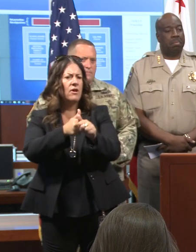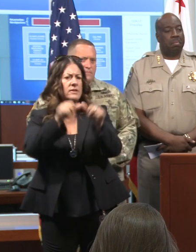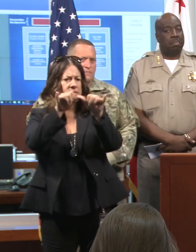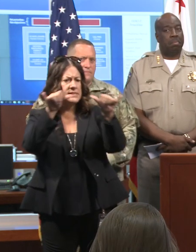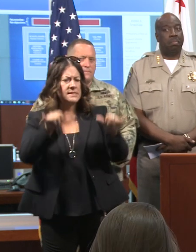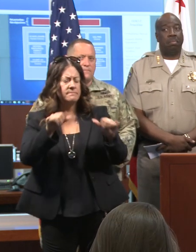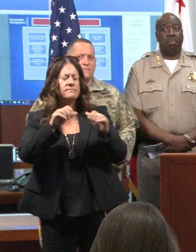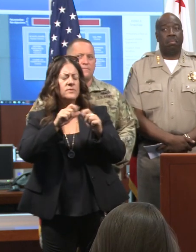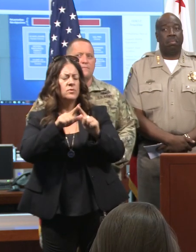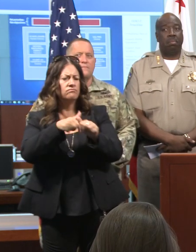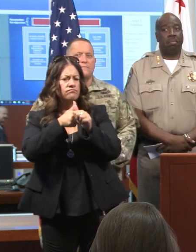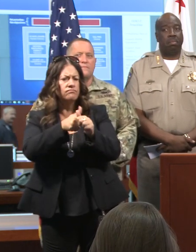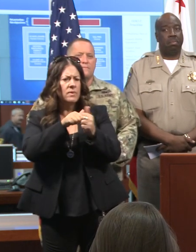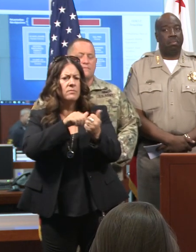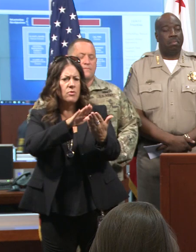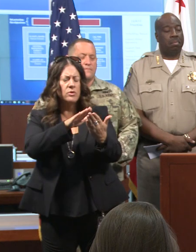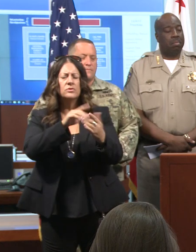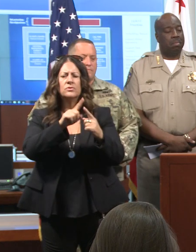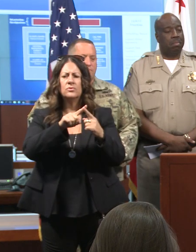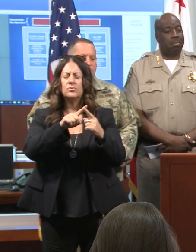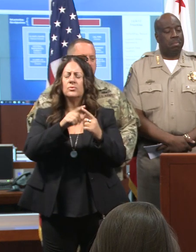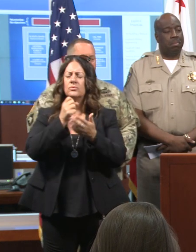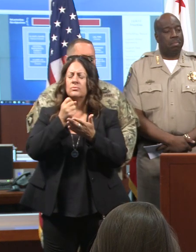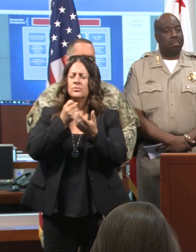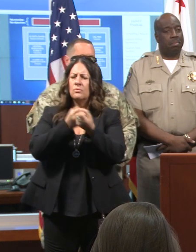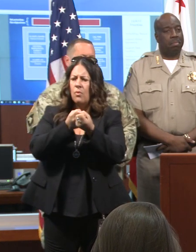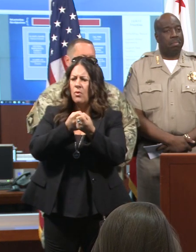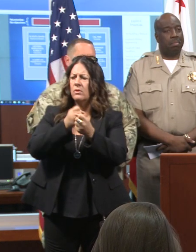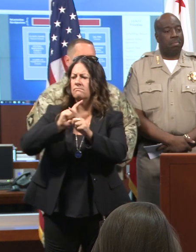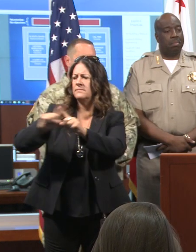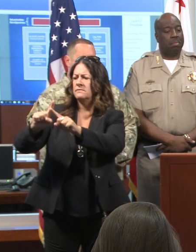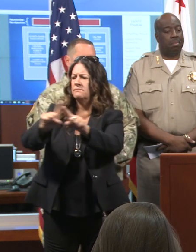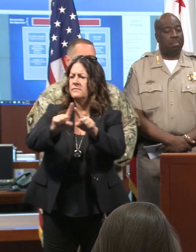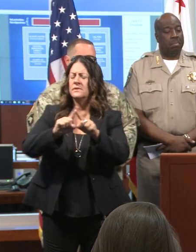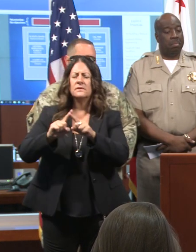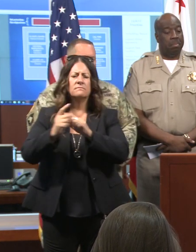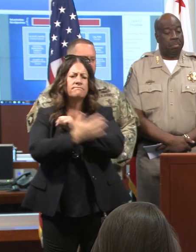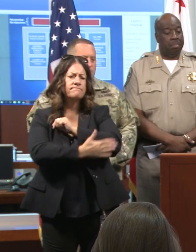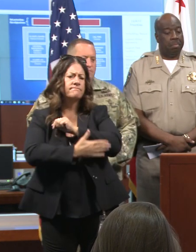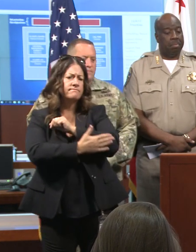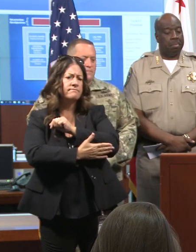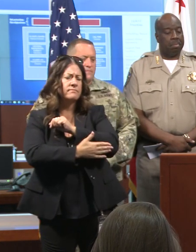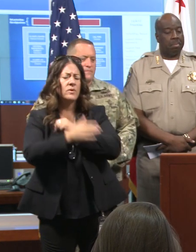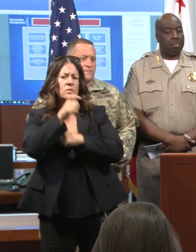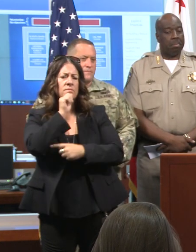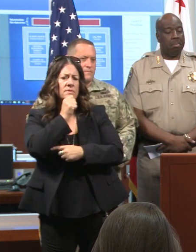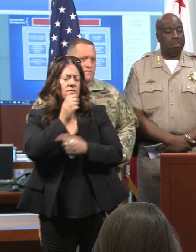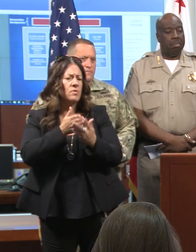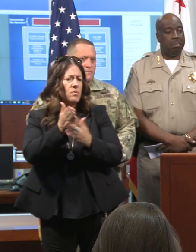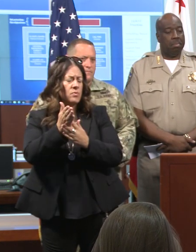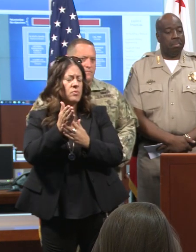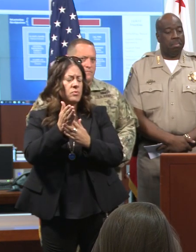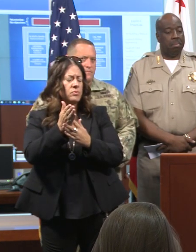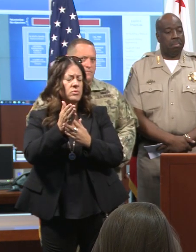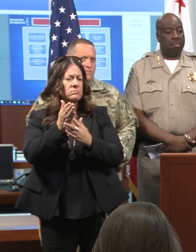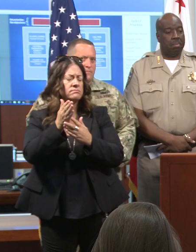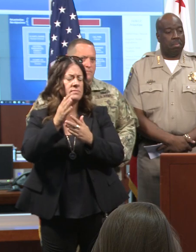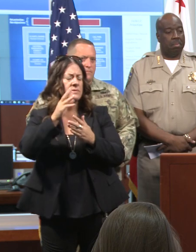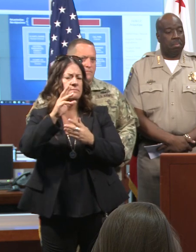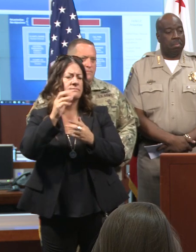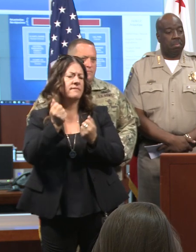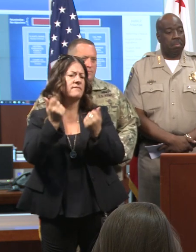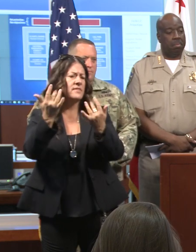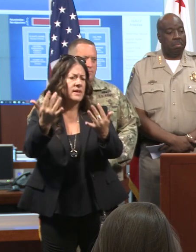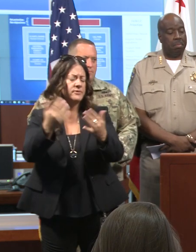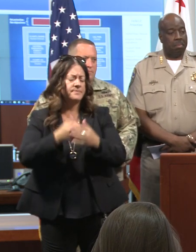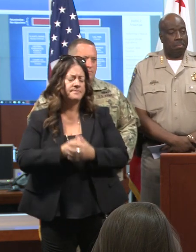to support the various counties that have been impacted by the wildfire. So with that, I will start off